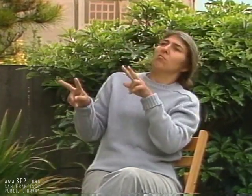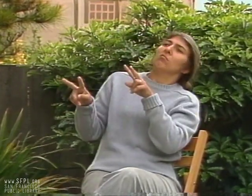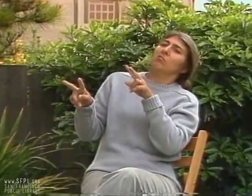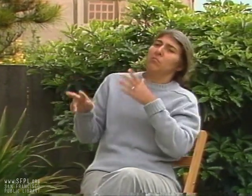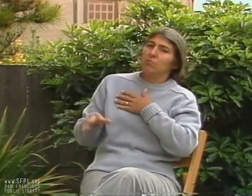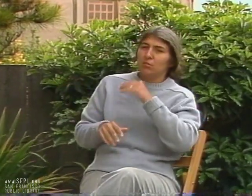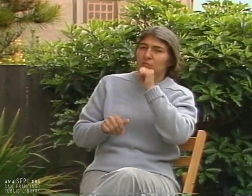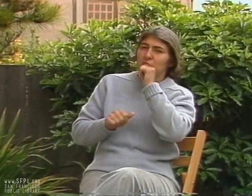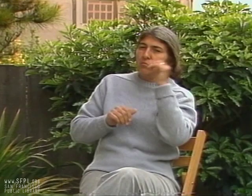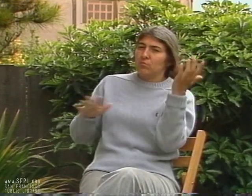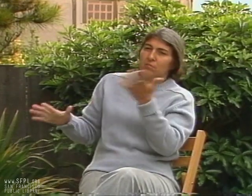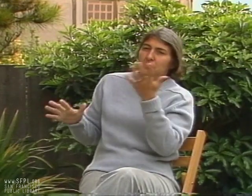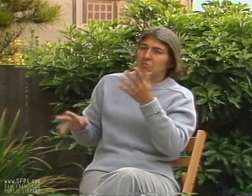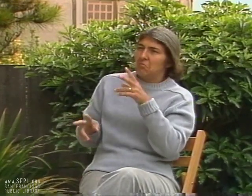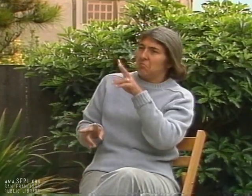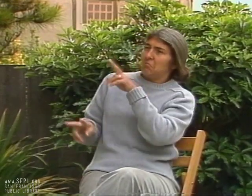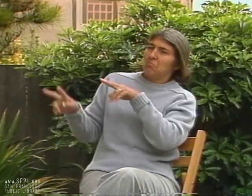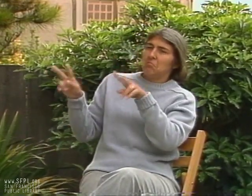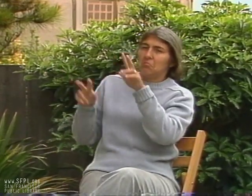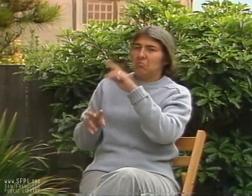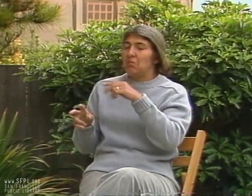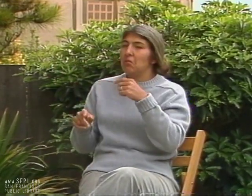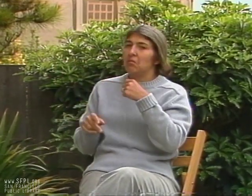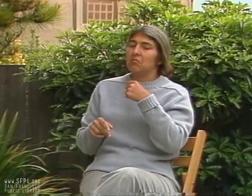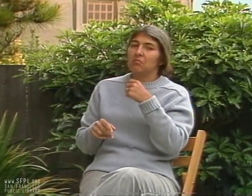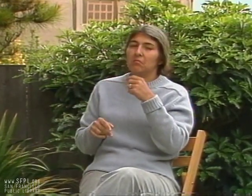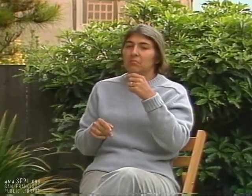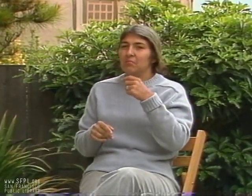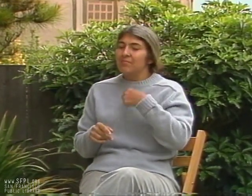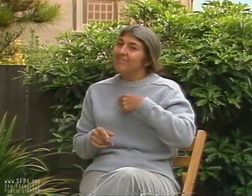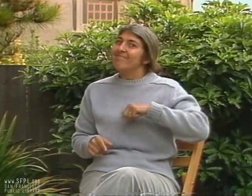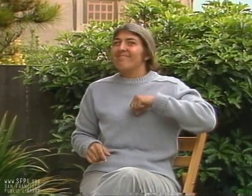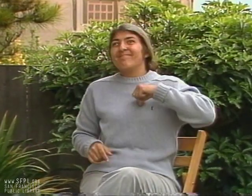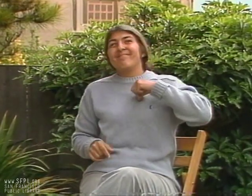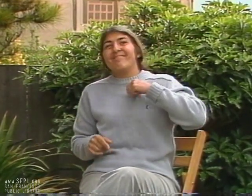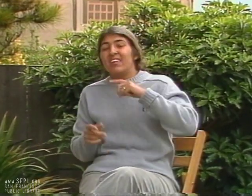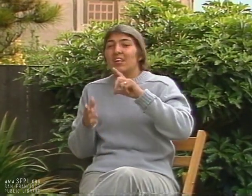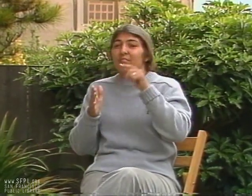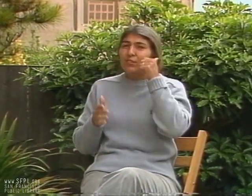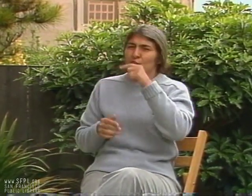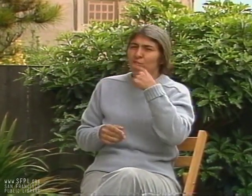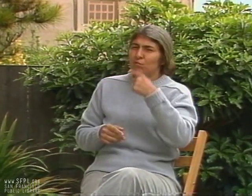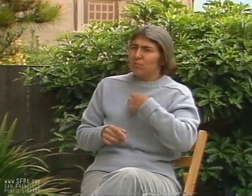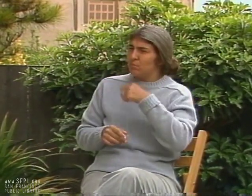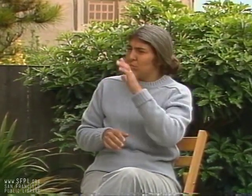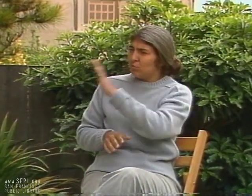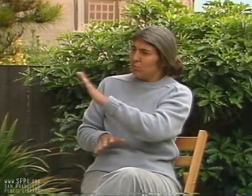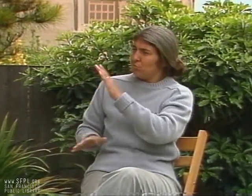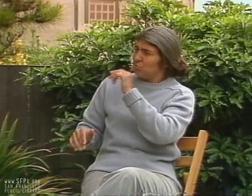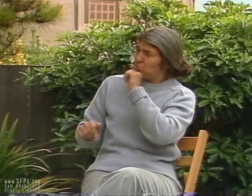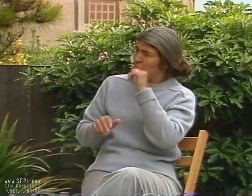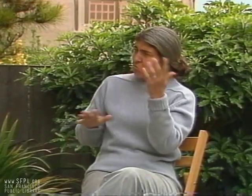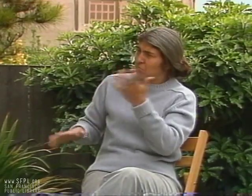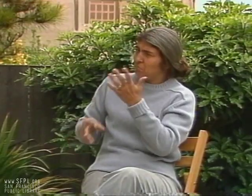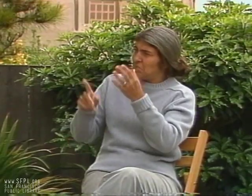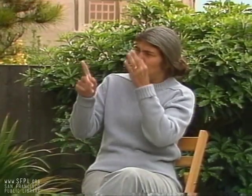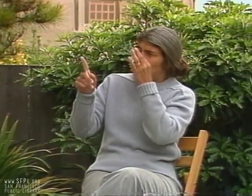been proud of my grandmother, but the girl turned to me and she started making fun of her, saying, she's just a